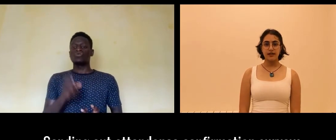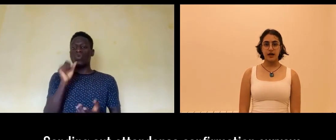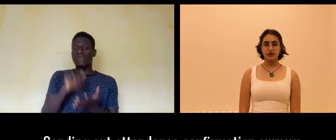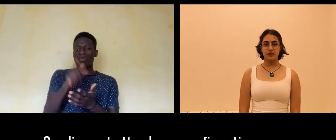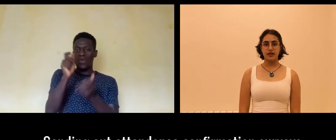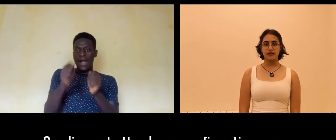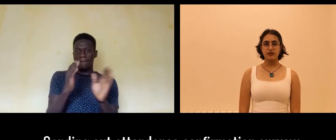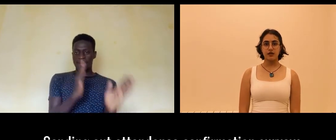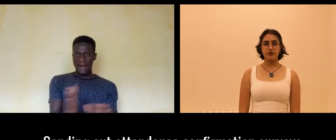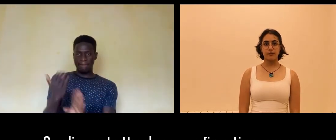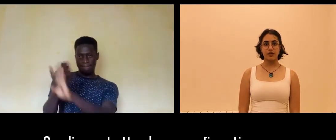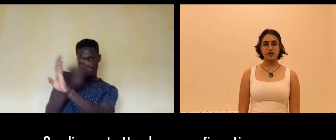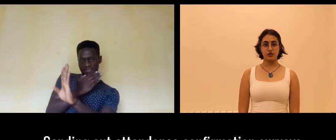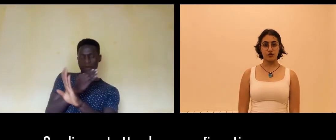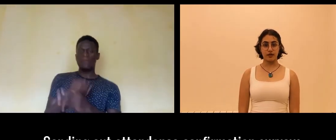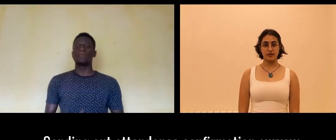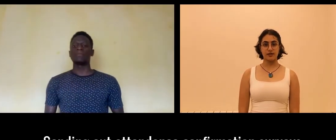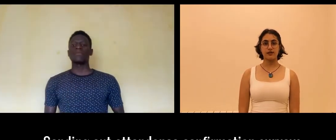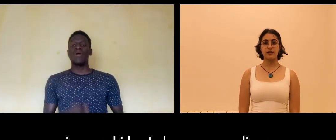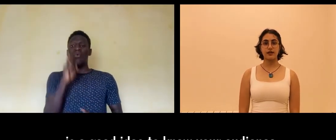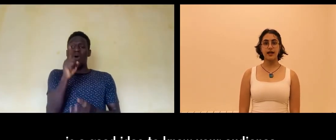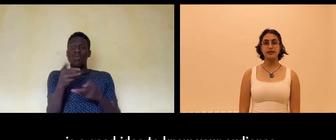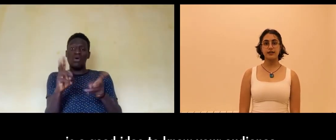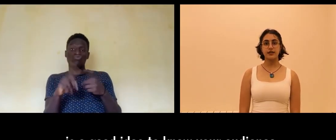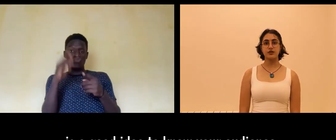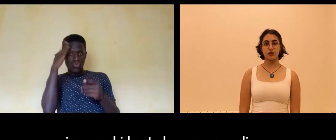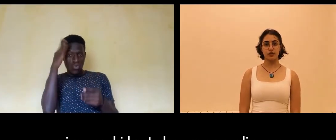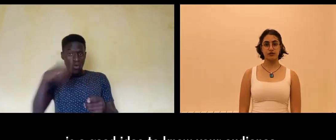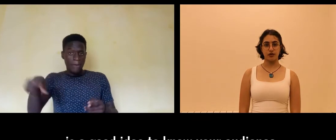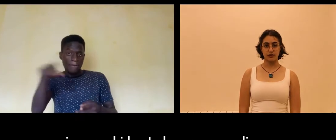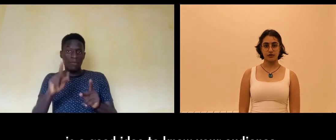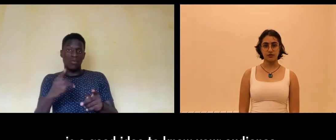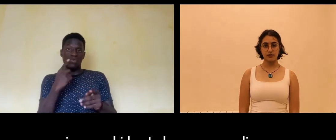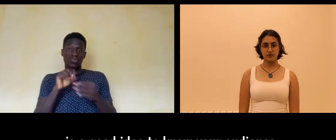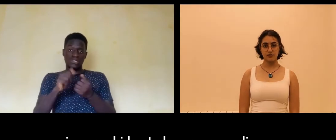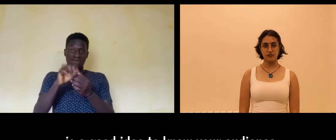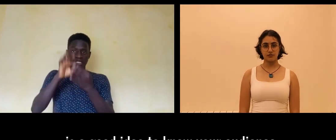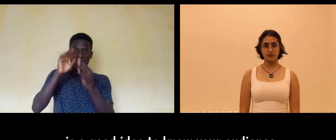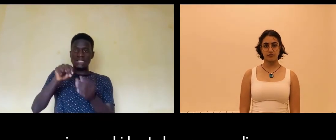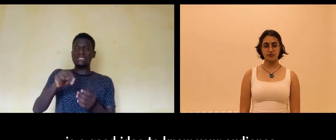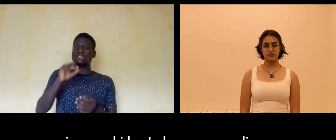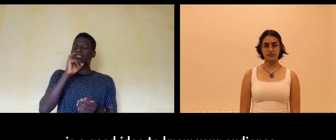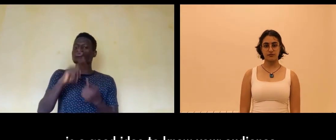Sending out attendance confirmation surveys is a good idea to know your audience.